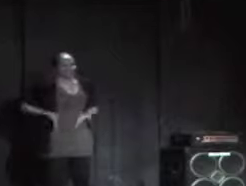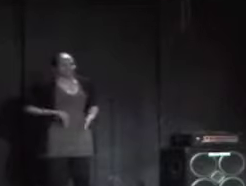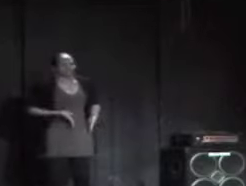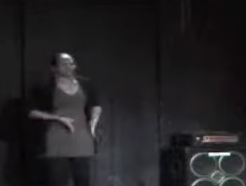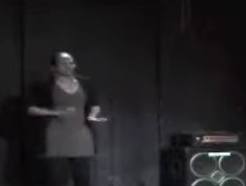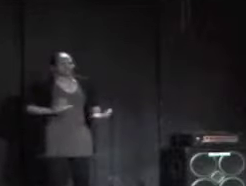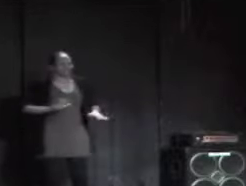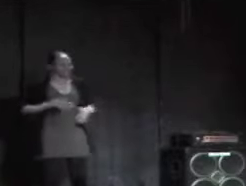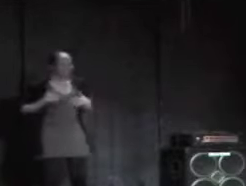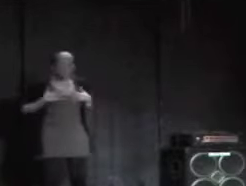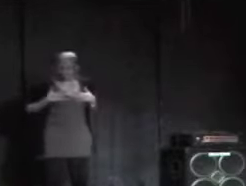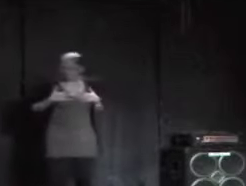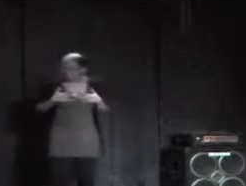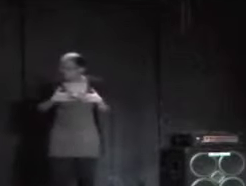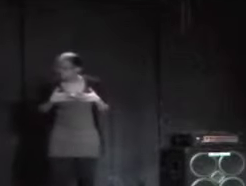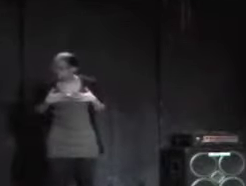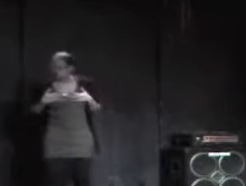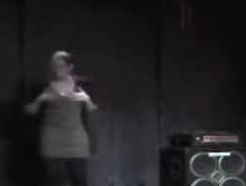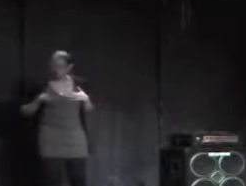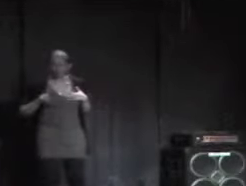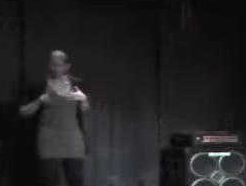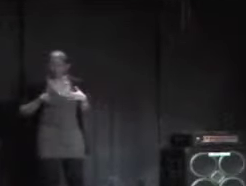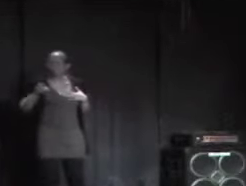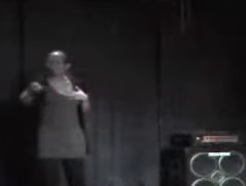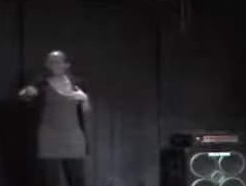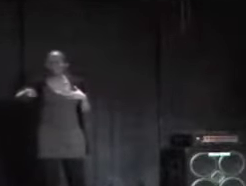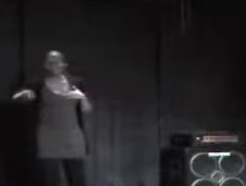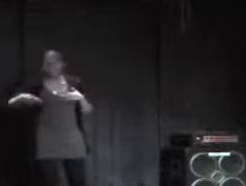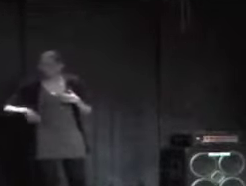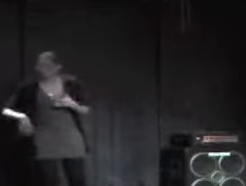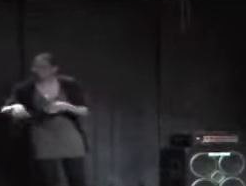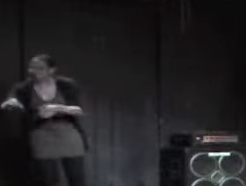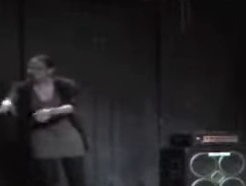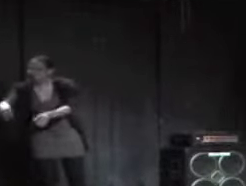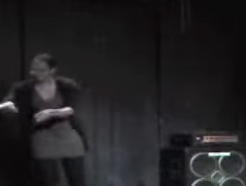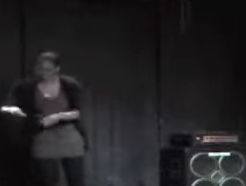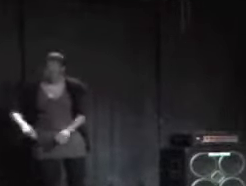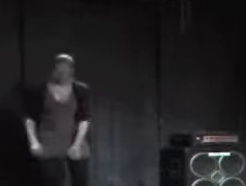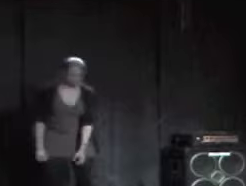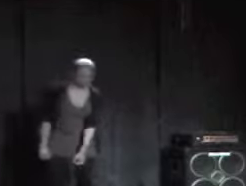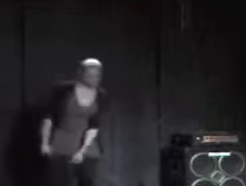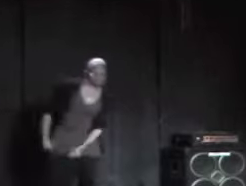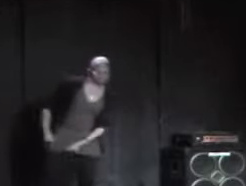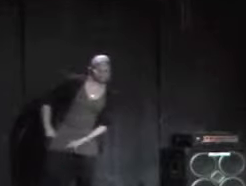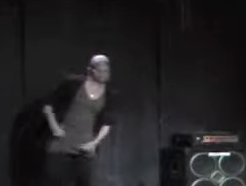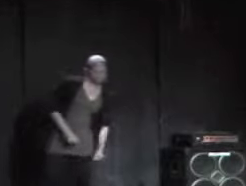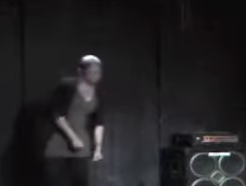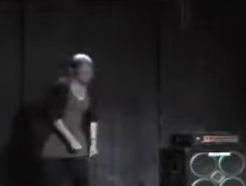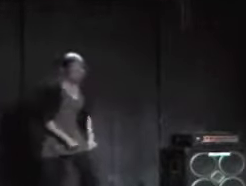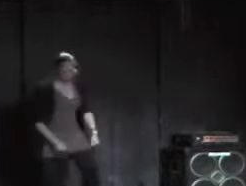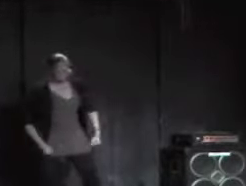notices, oh, I forgot my pants. Where's my pants? Oh, there they are. So he grabs them and puts it